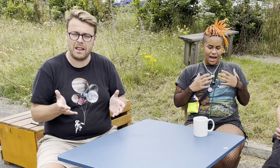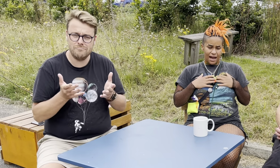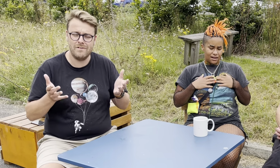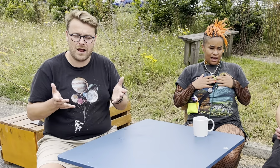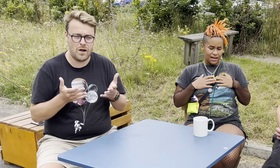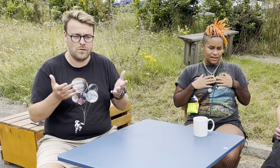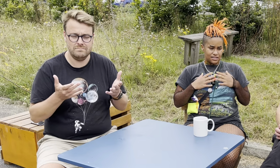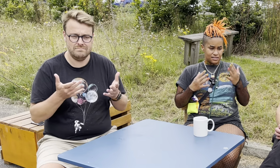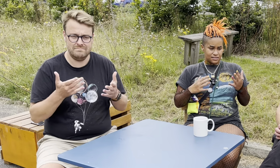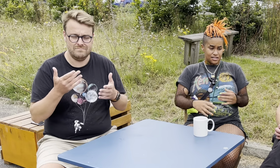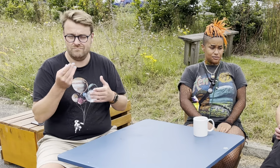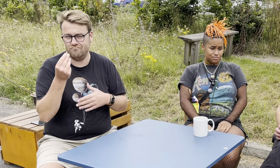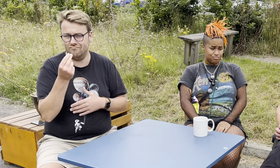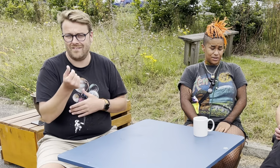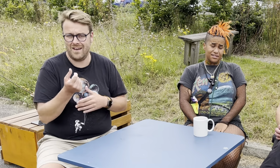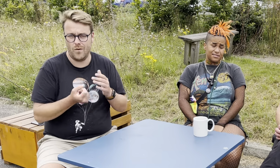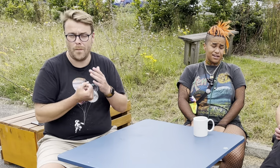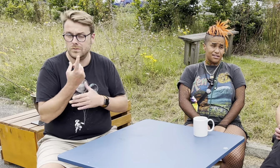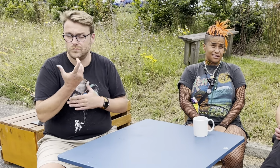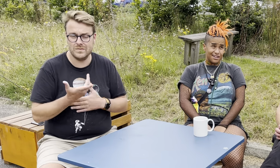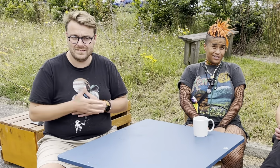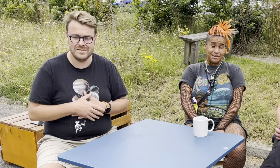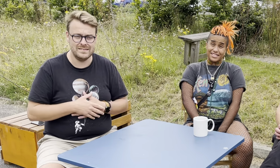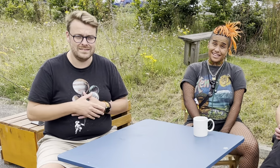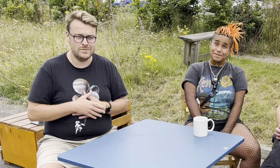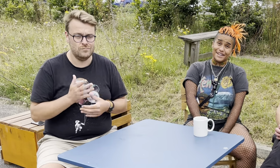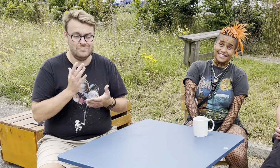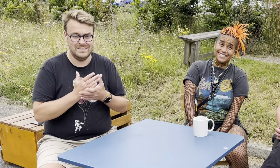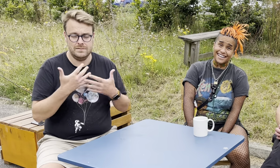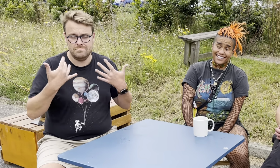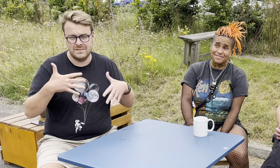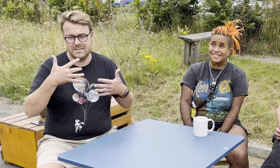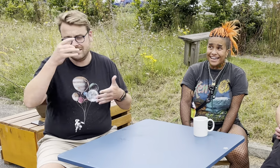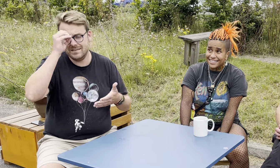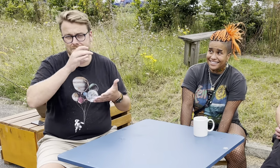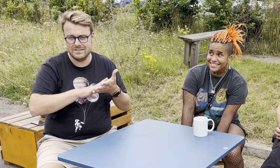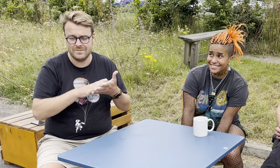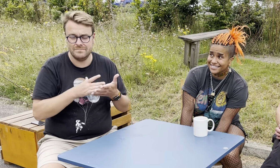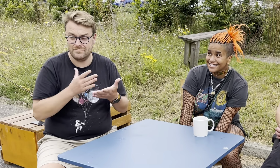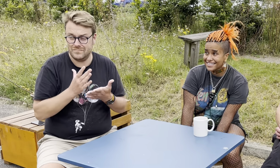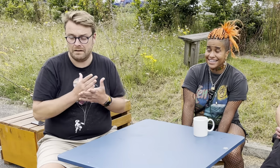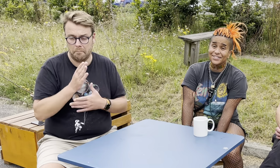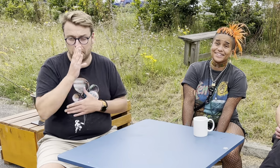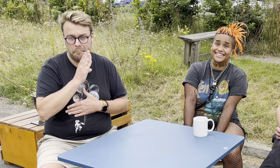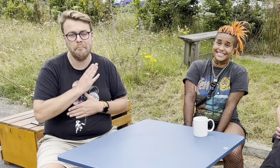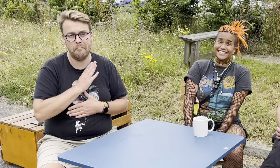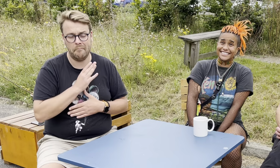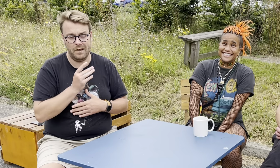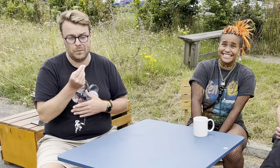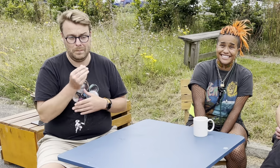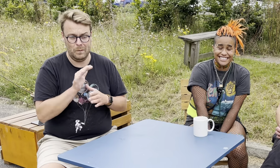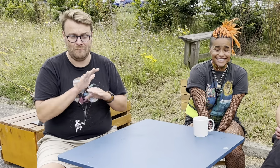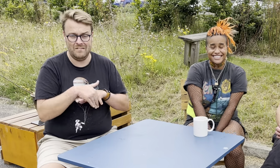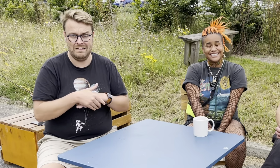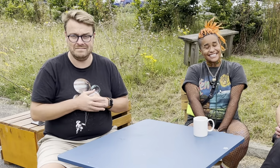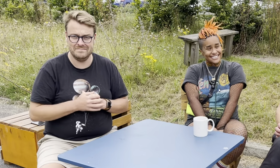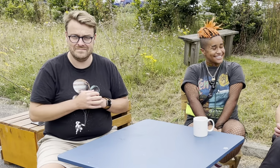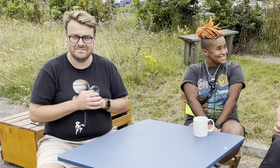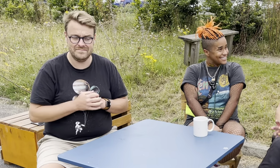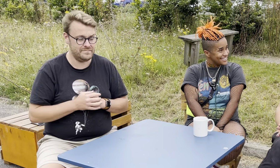Yeah, like it's been a really amazing experience, and I'm sad that it's nearly over. And do you have any thoughts in response